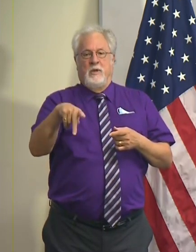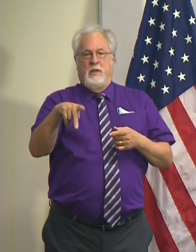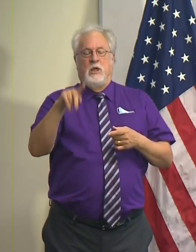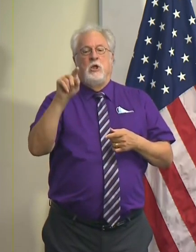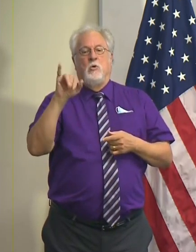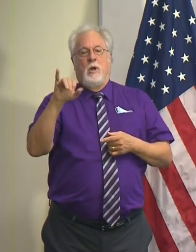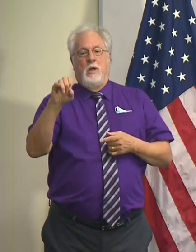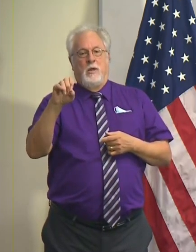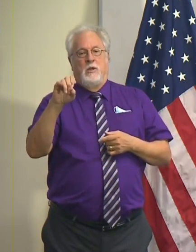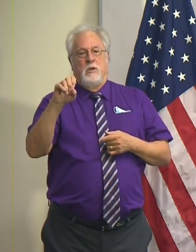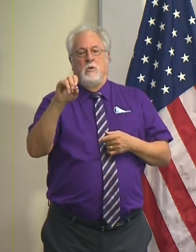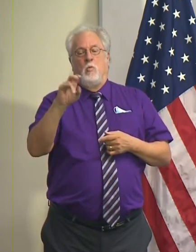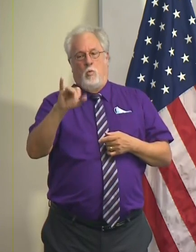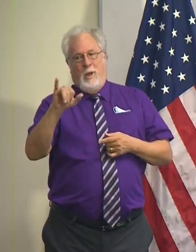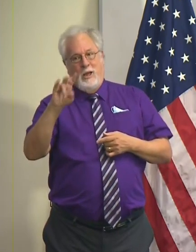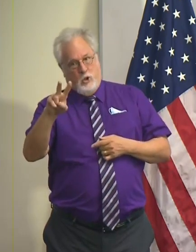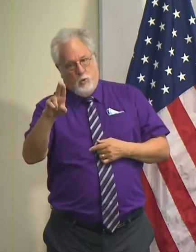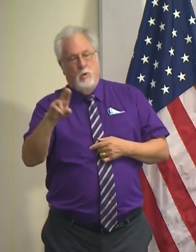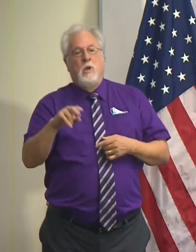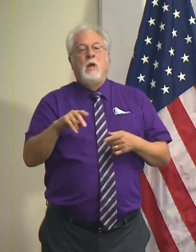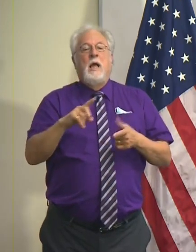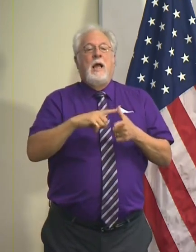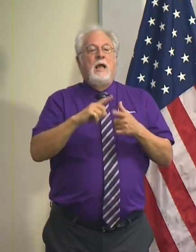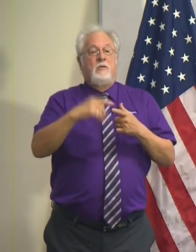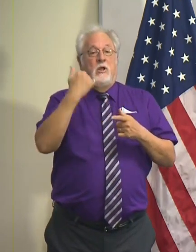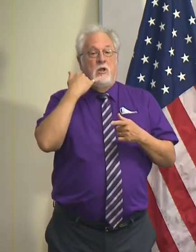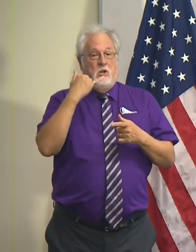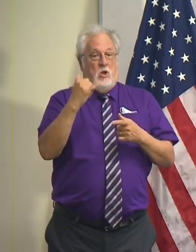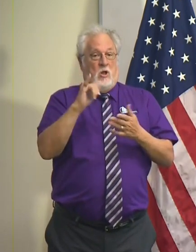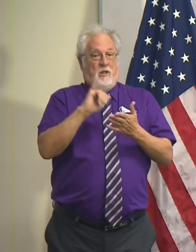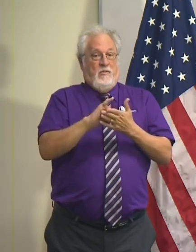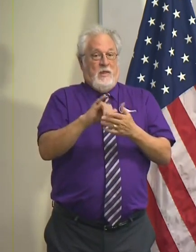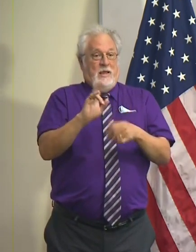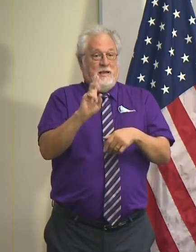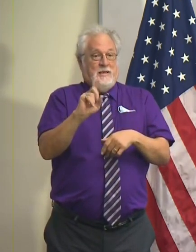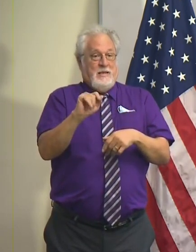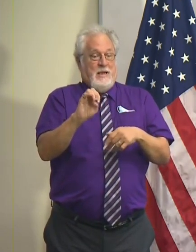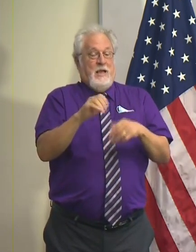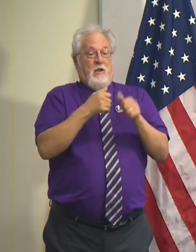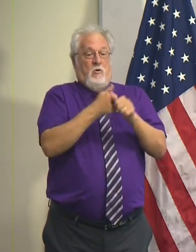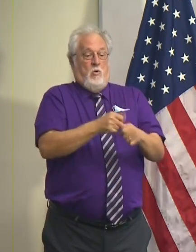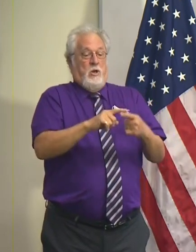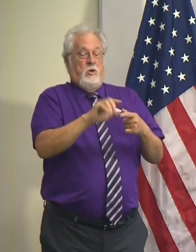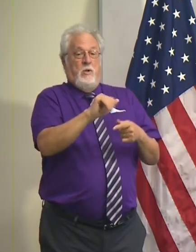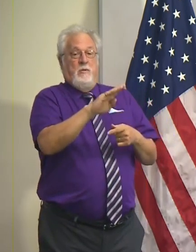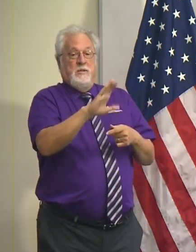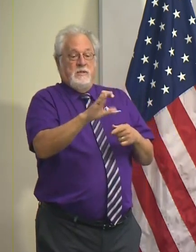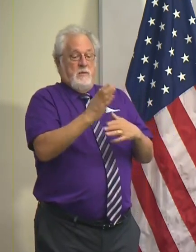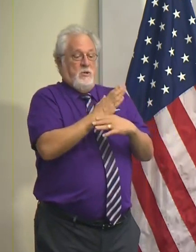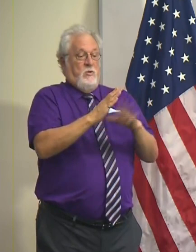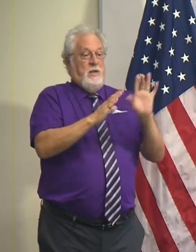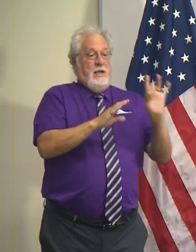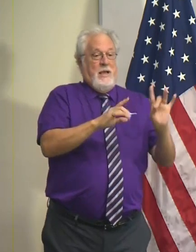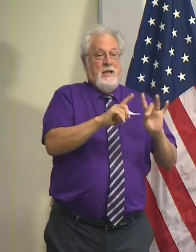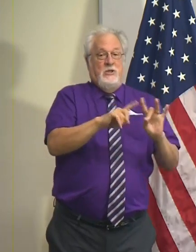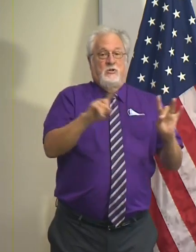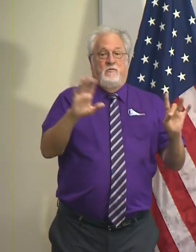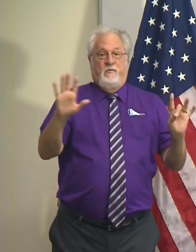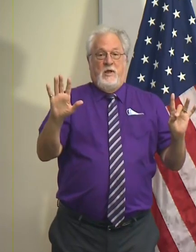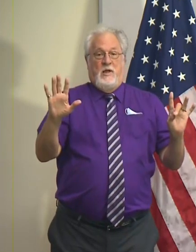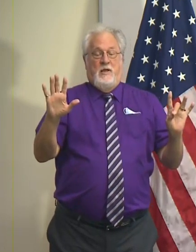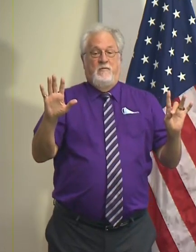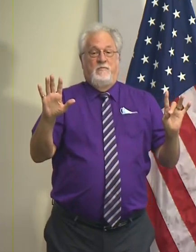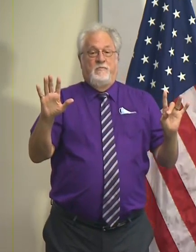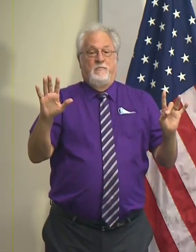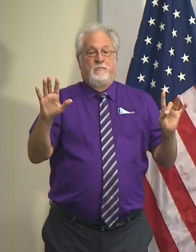1-888-LA-HELP-U. And they will call on their designated days according to the alphabet system between the hours of 8 a.m. to 5